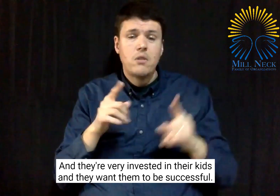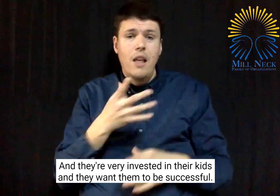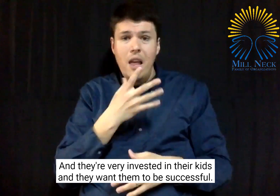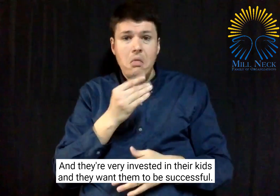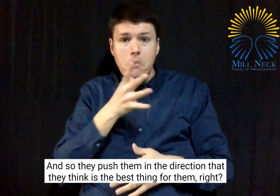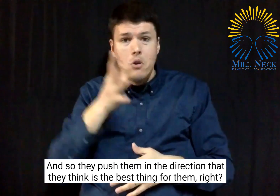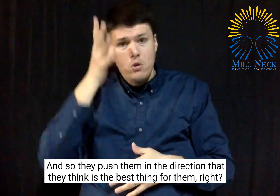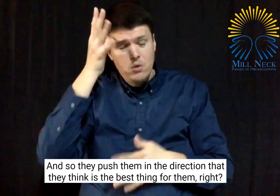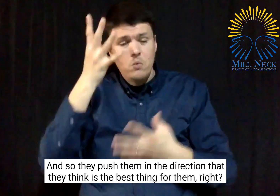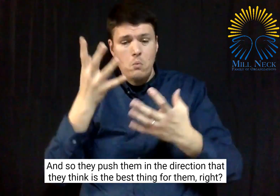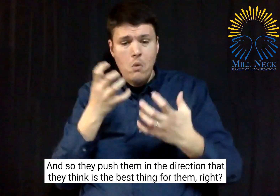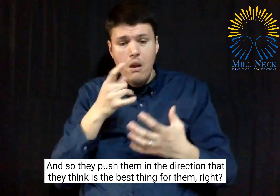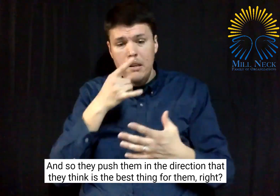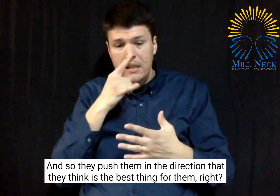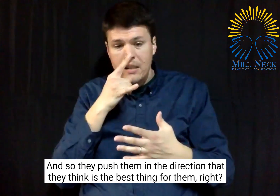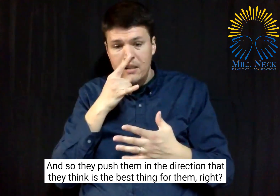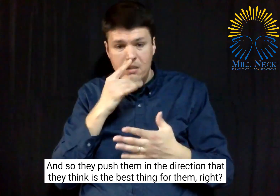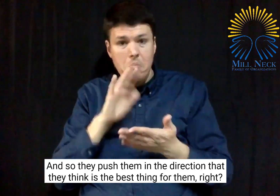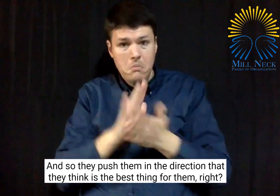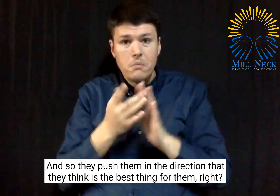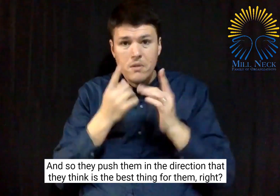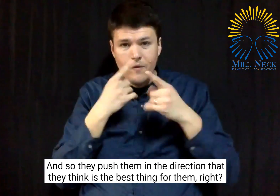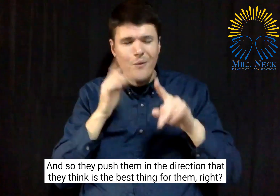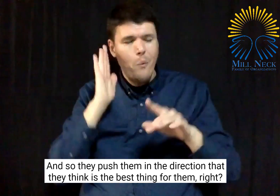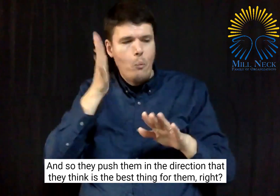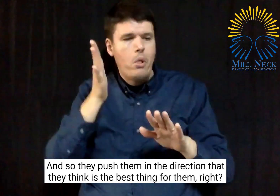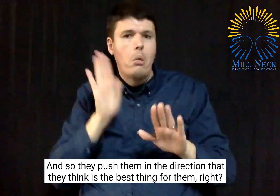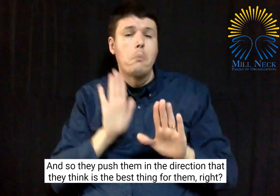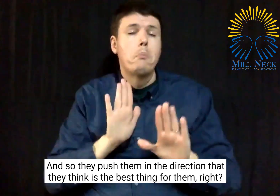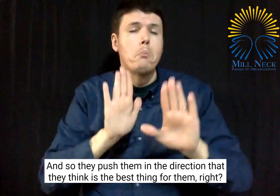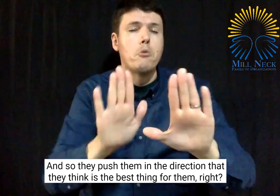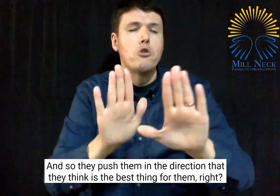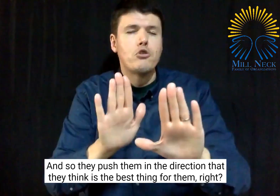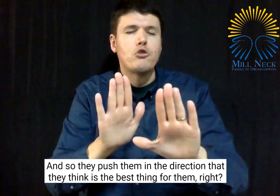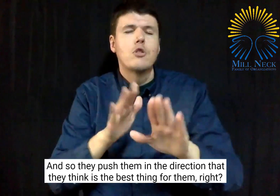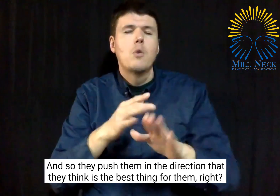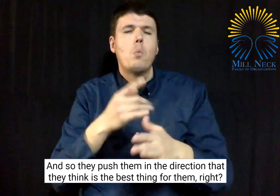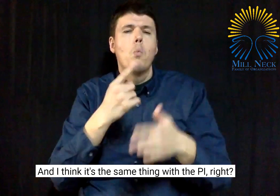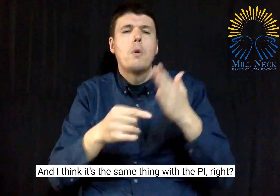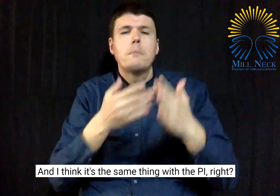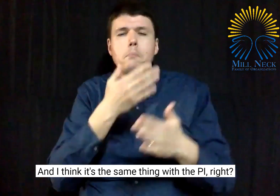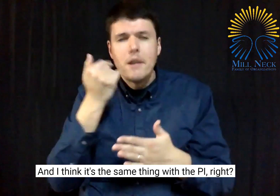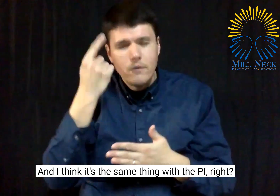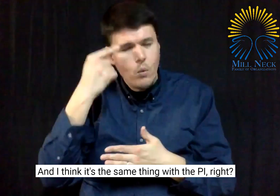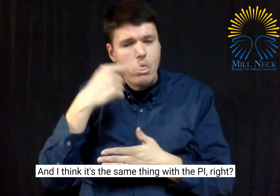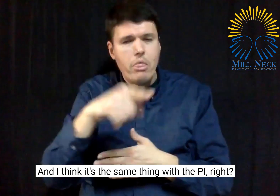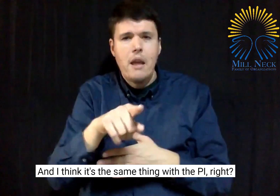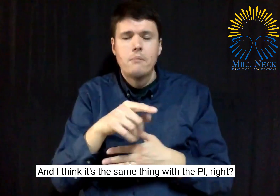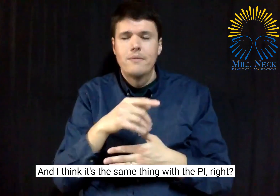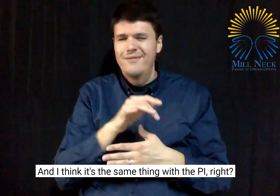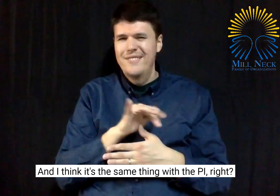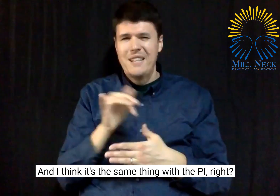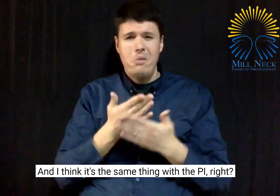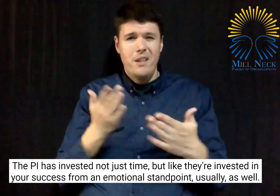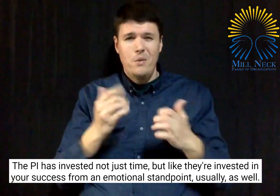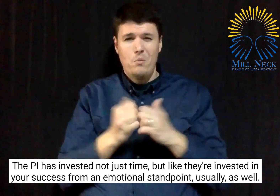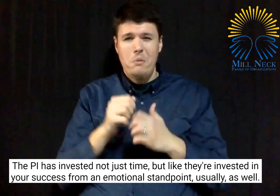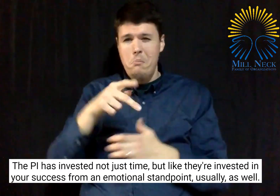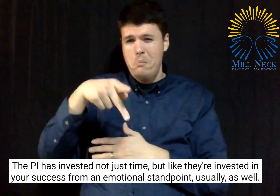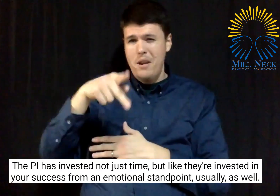successful. And so they push them in the direction that they think is the best thing for them, right? And I think it's the same thing with the PI, right? The PI has invested,